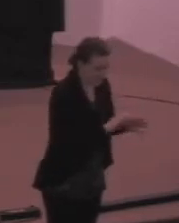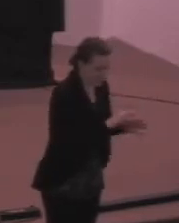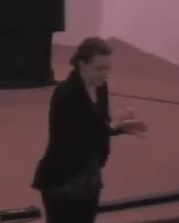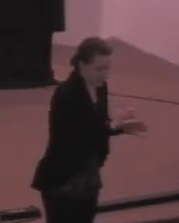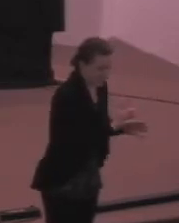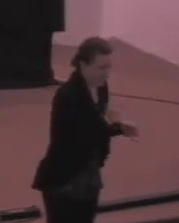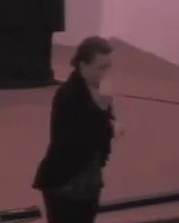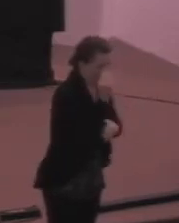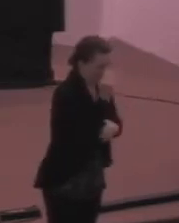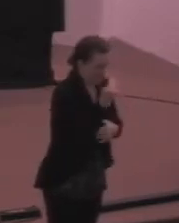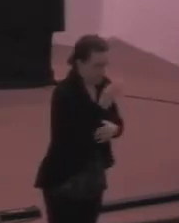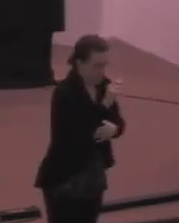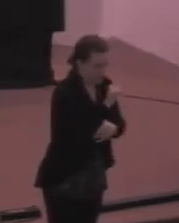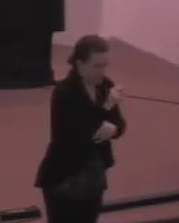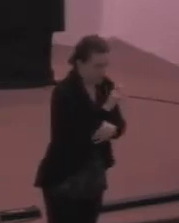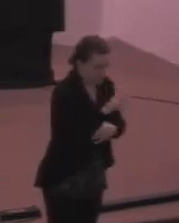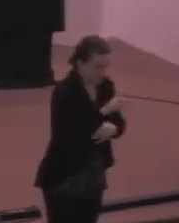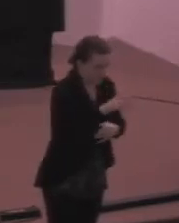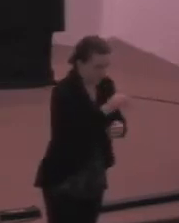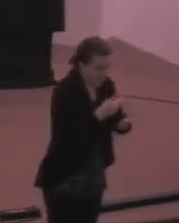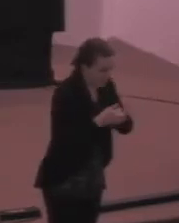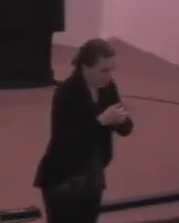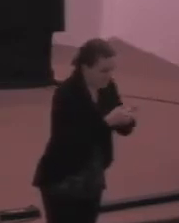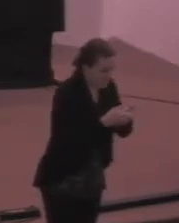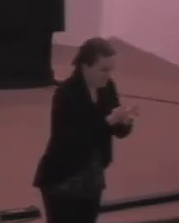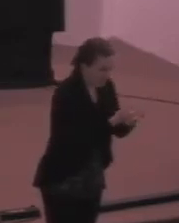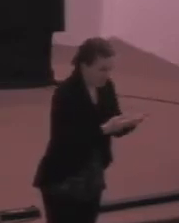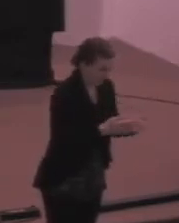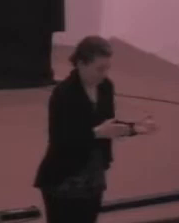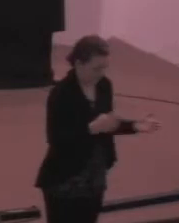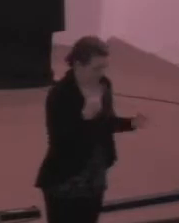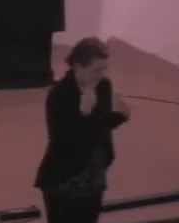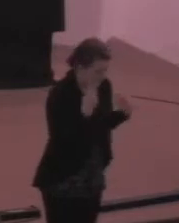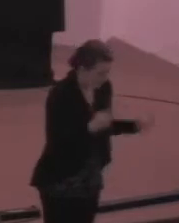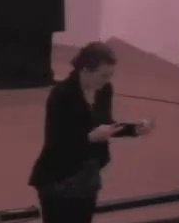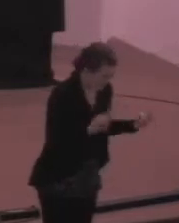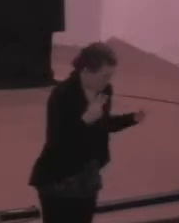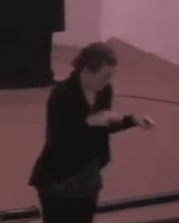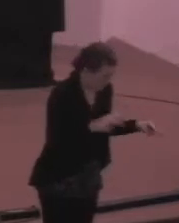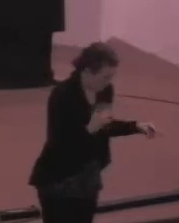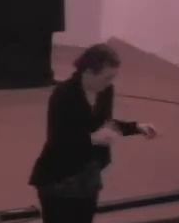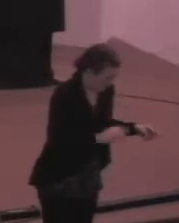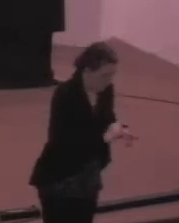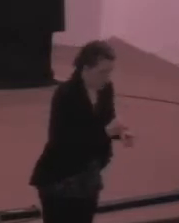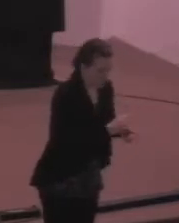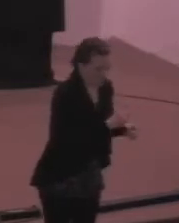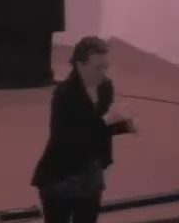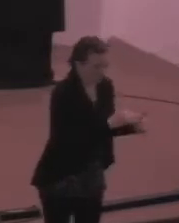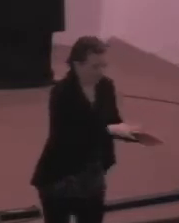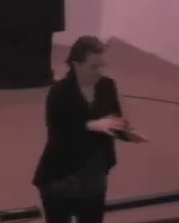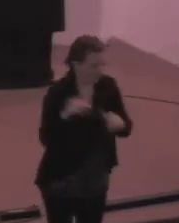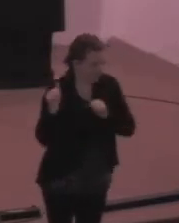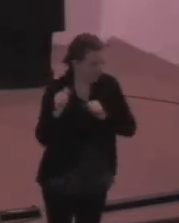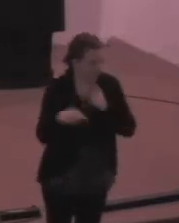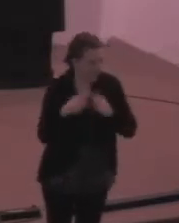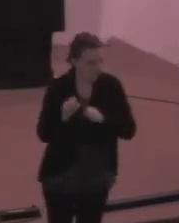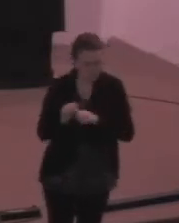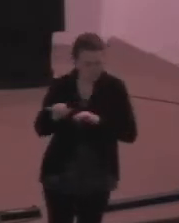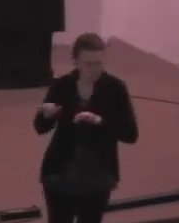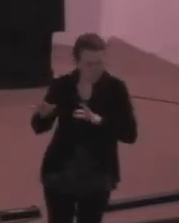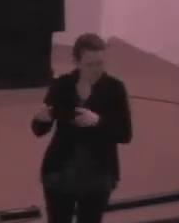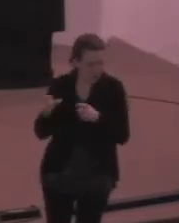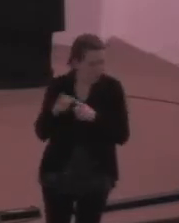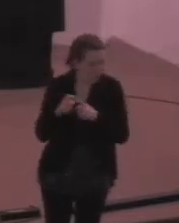in the manger. When they had seen him, they spread the word concerning what had been told them about this